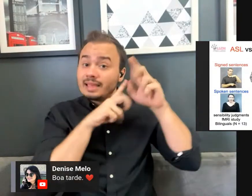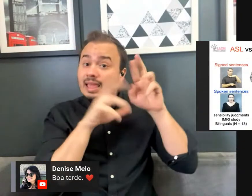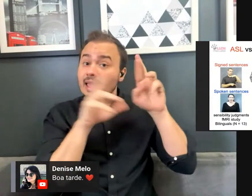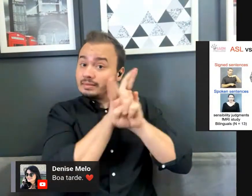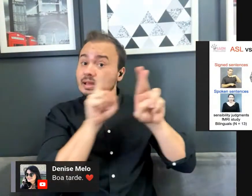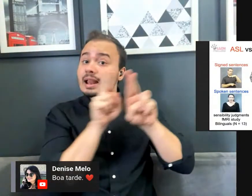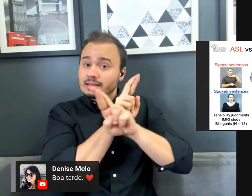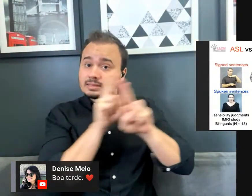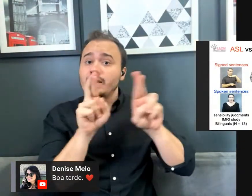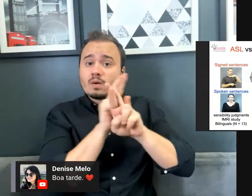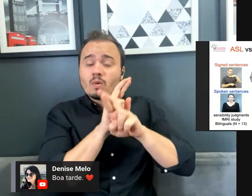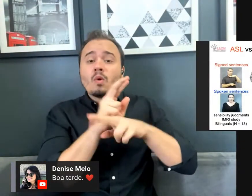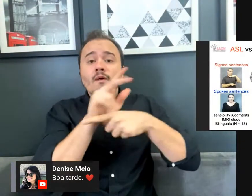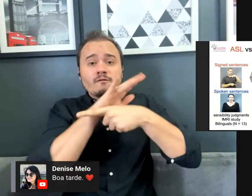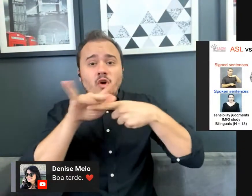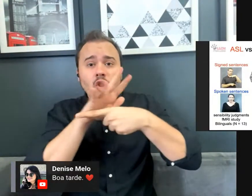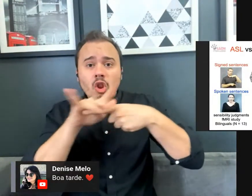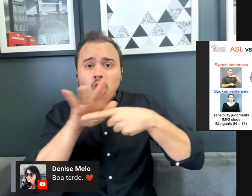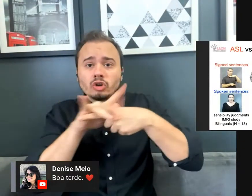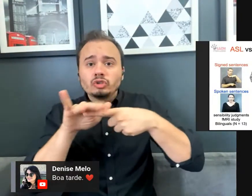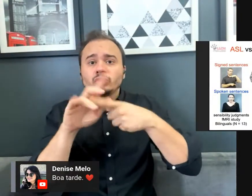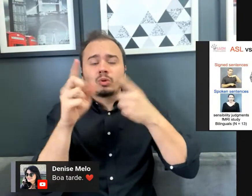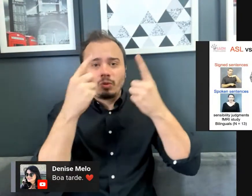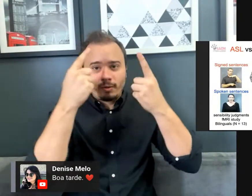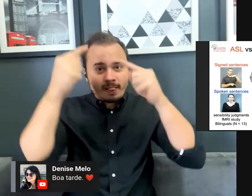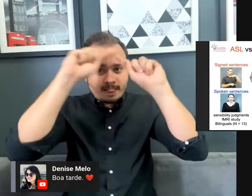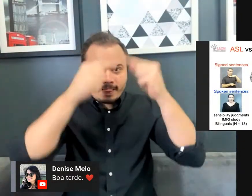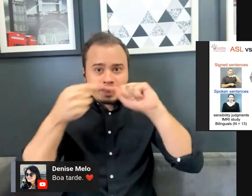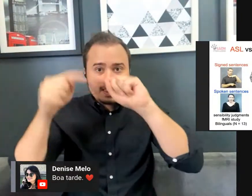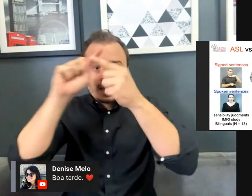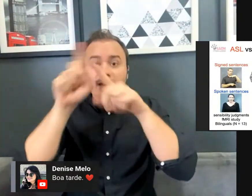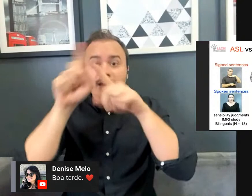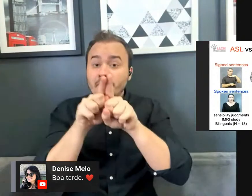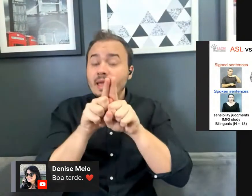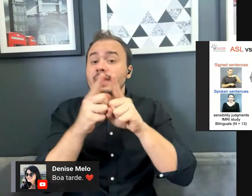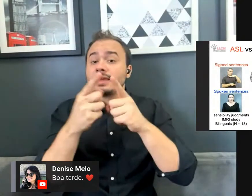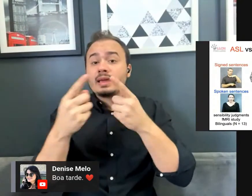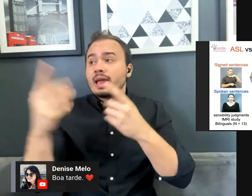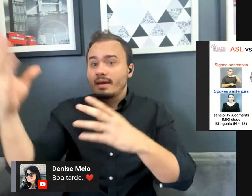for, and in speech decoding for spoken language.